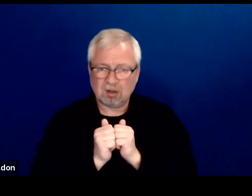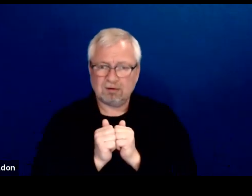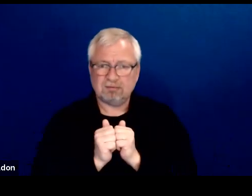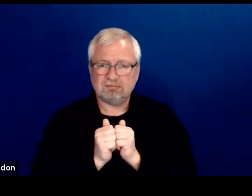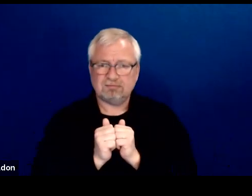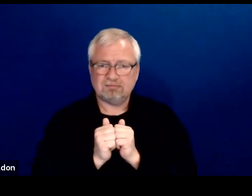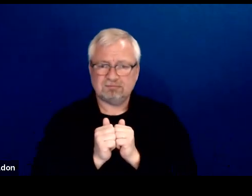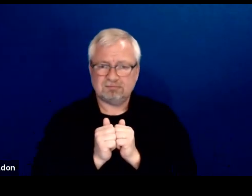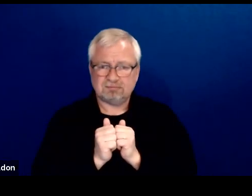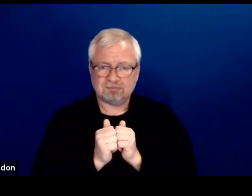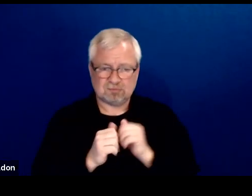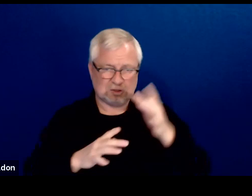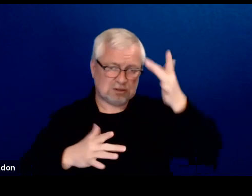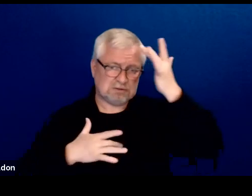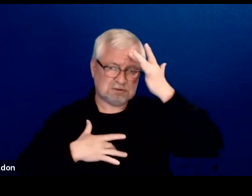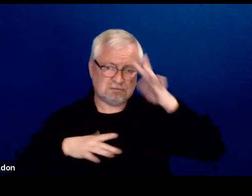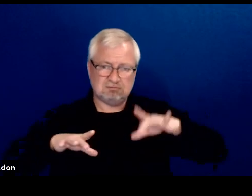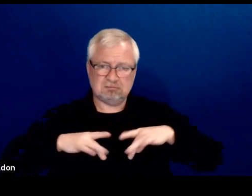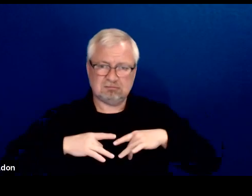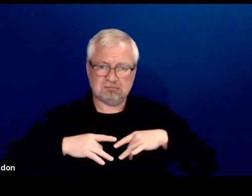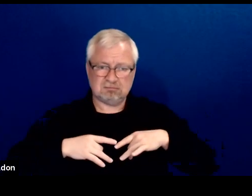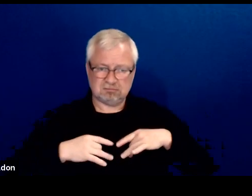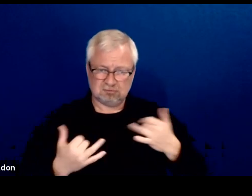of us walking around with it in this room. Yeah, no.